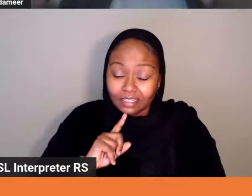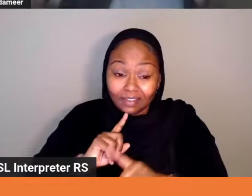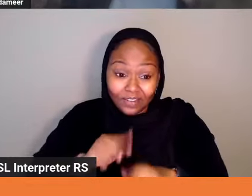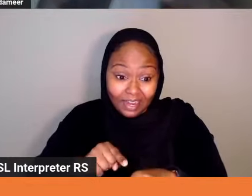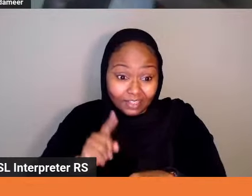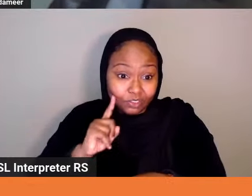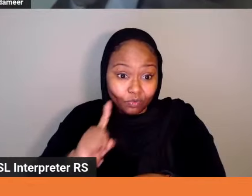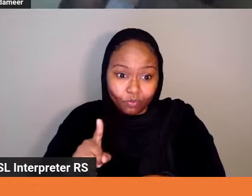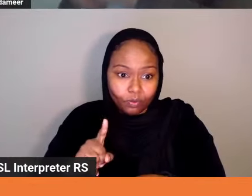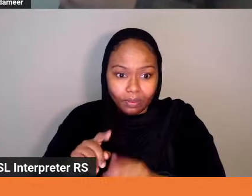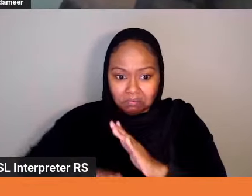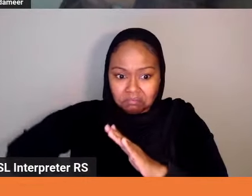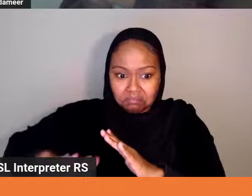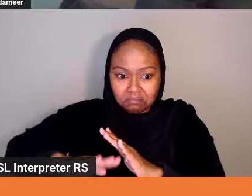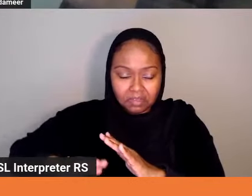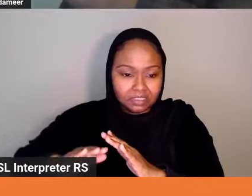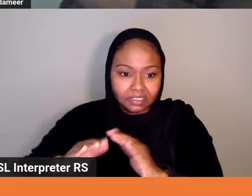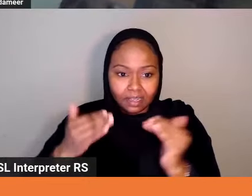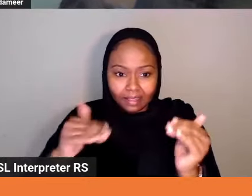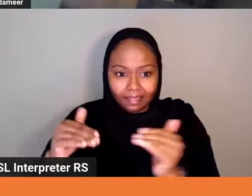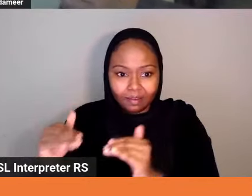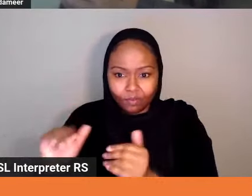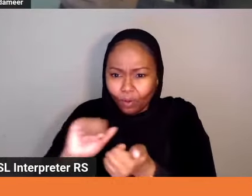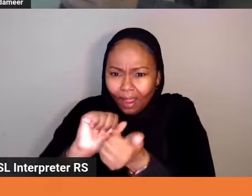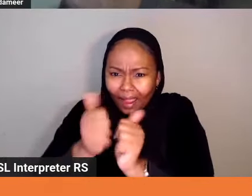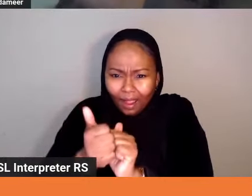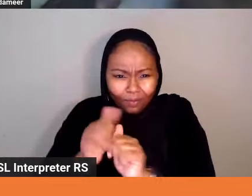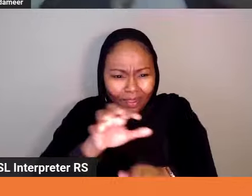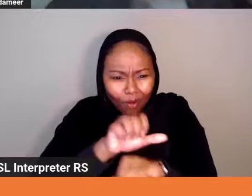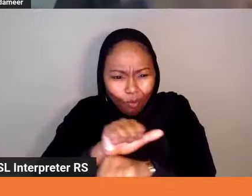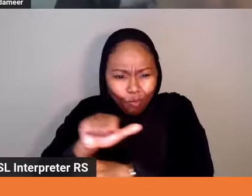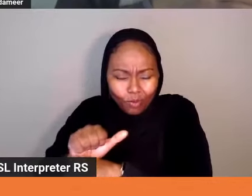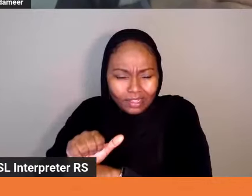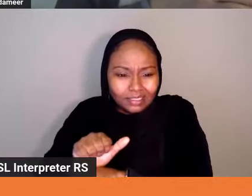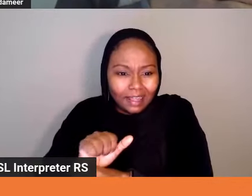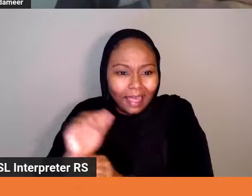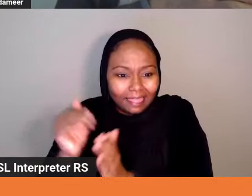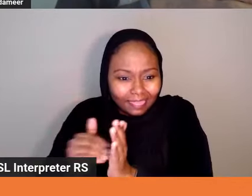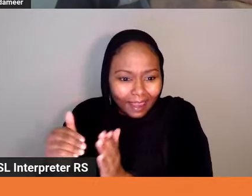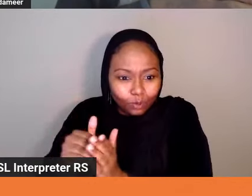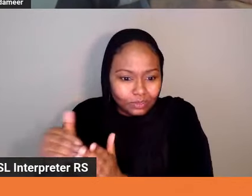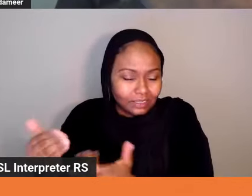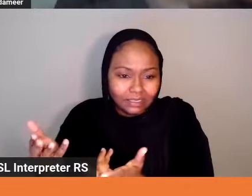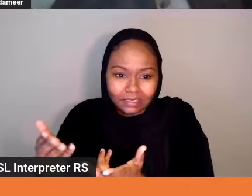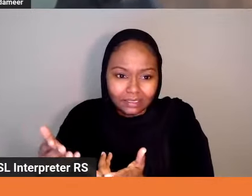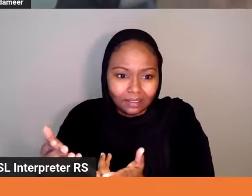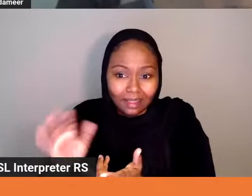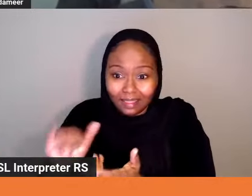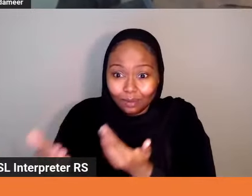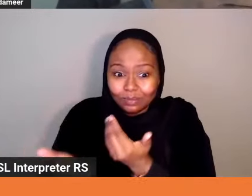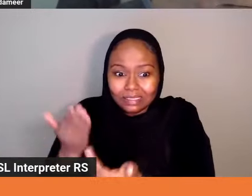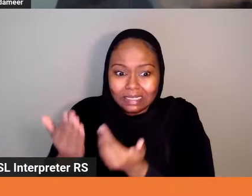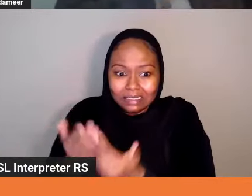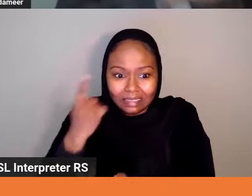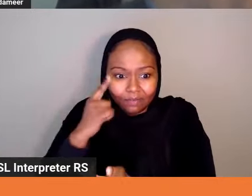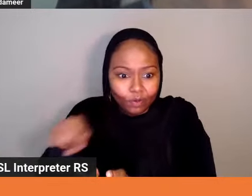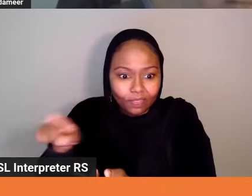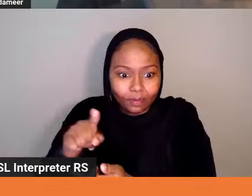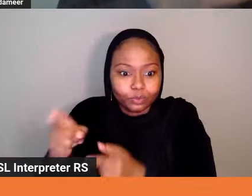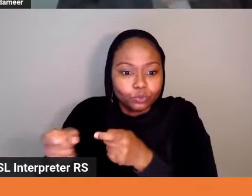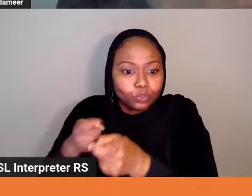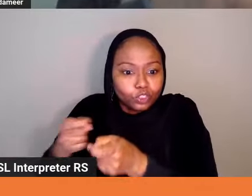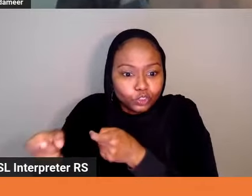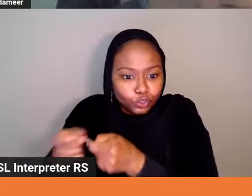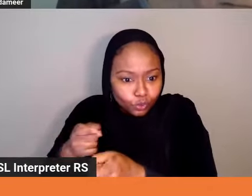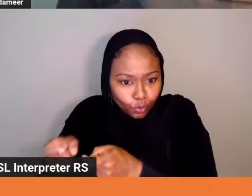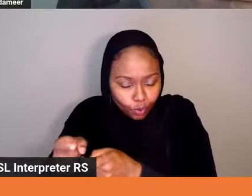they are supposed to arrest thousands, and it would be easy for them to control and to arrest them